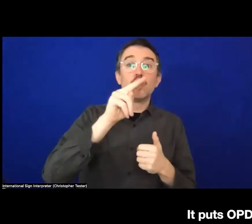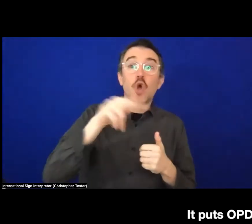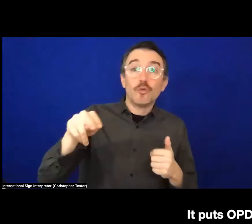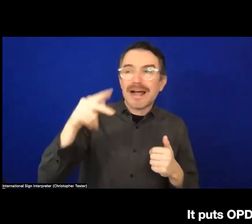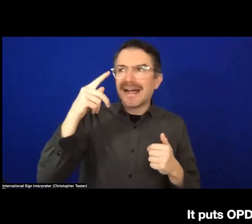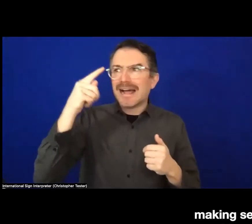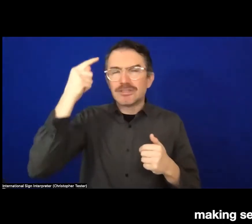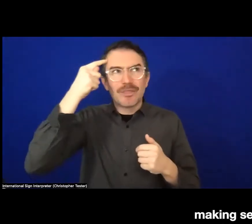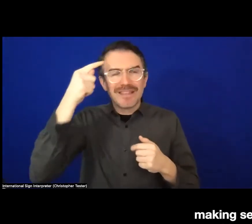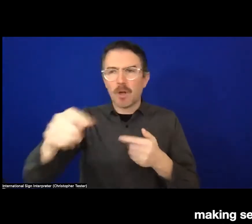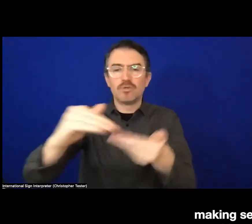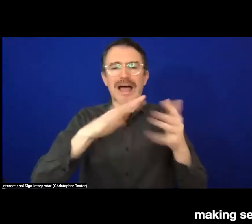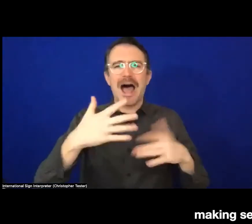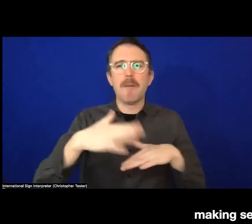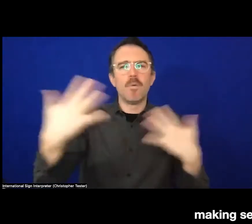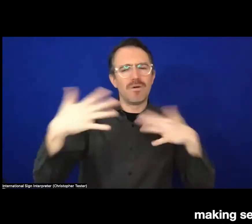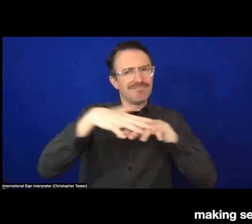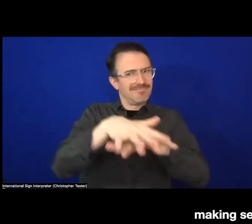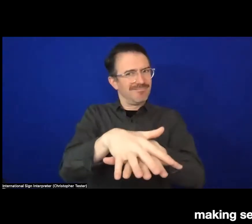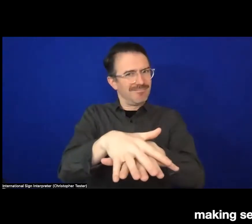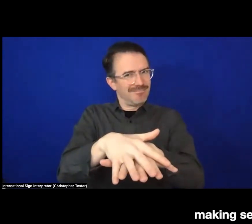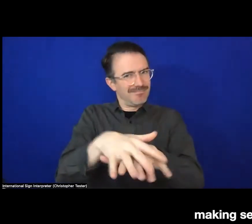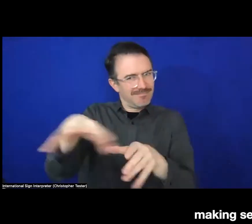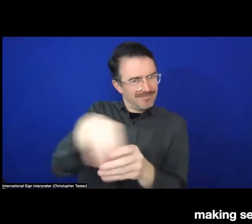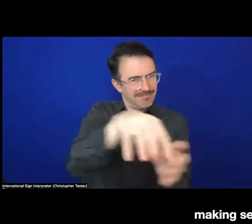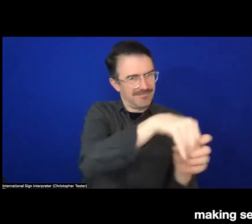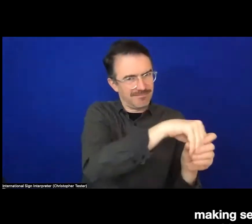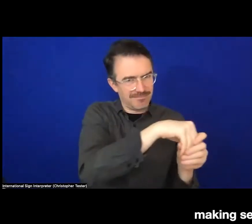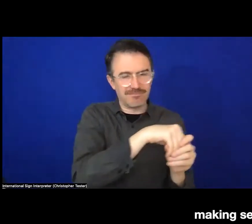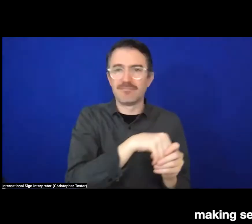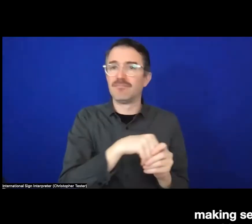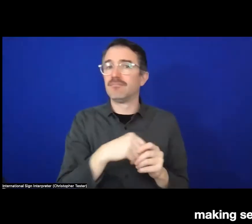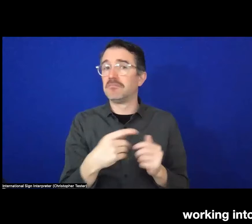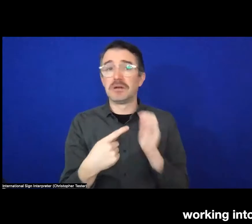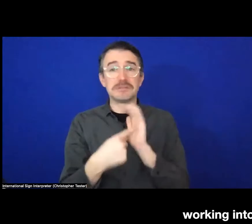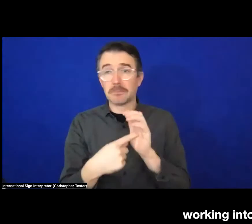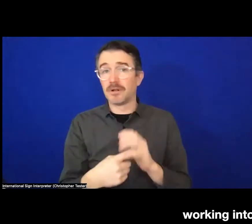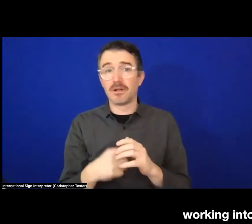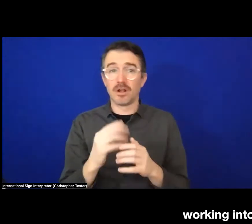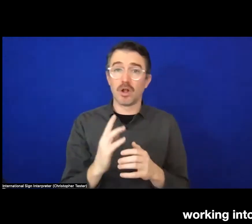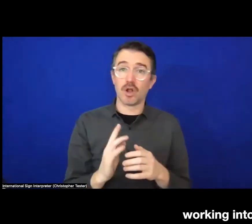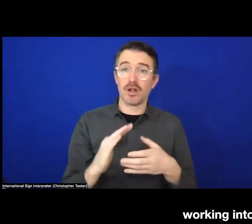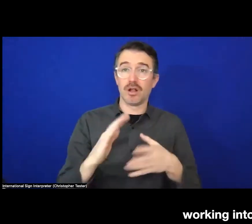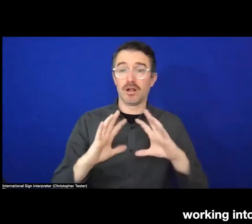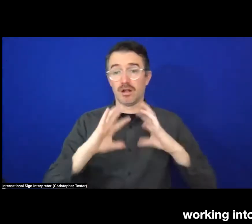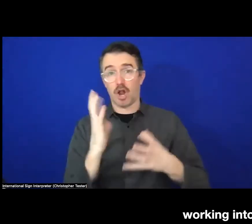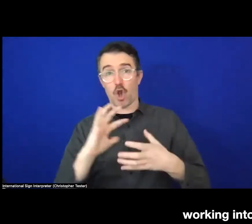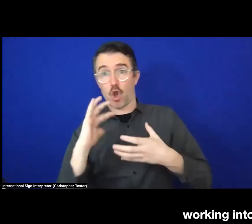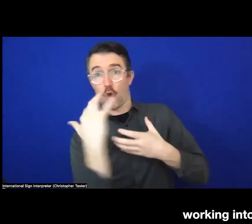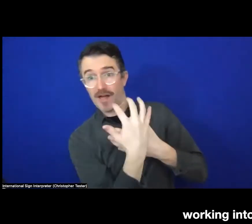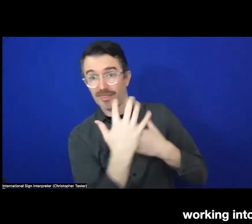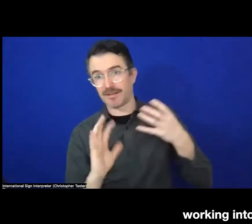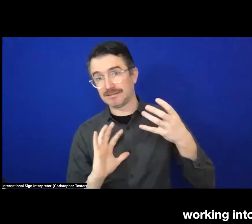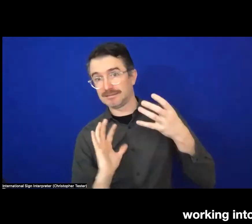in North and South in the decision-making seats in partnerships with mainstream CSOs working in